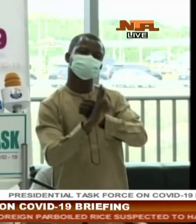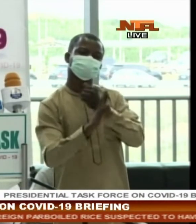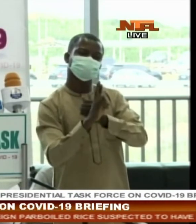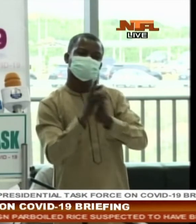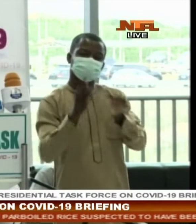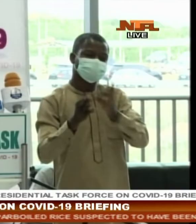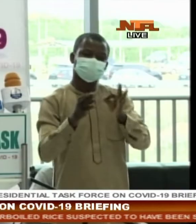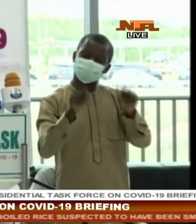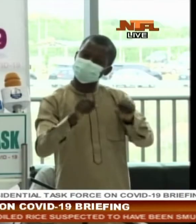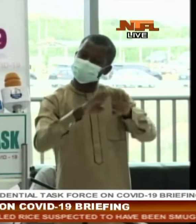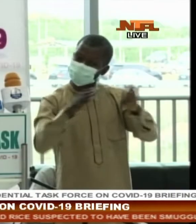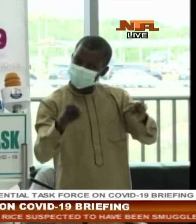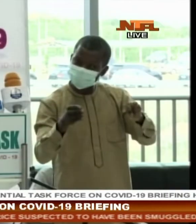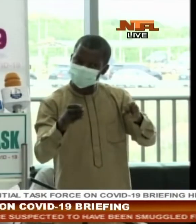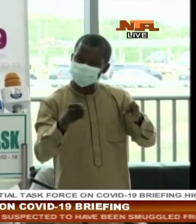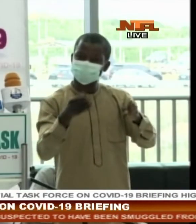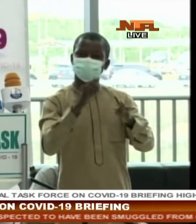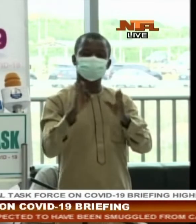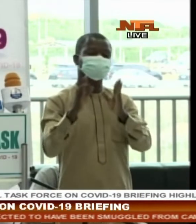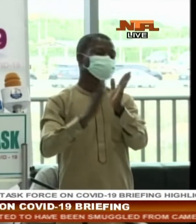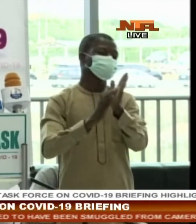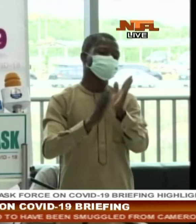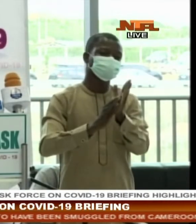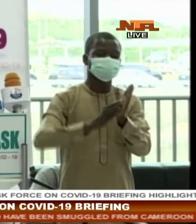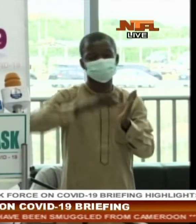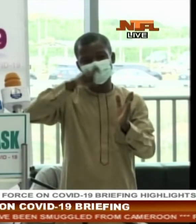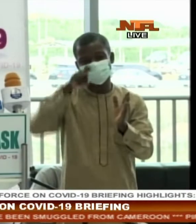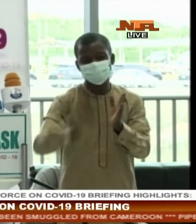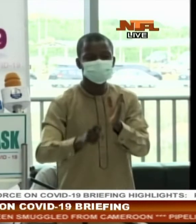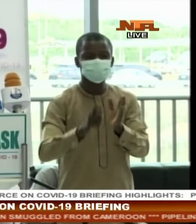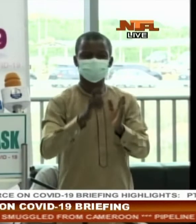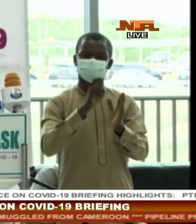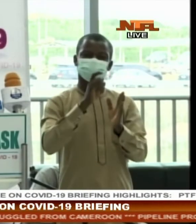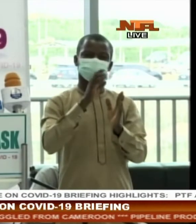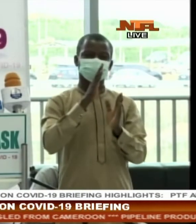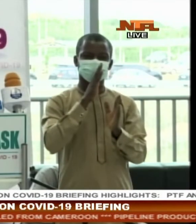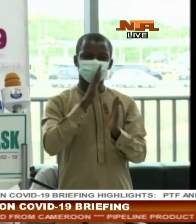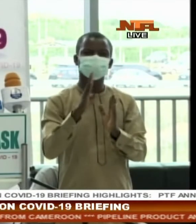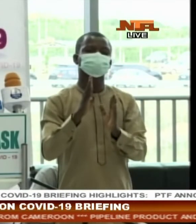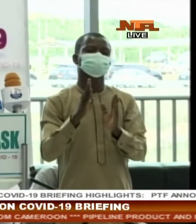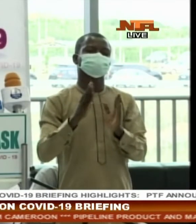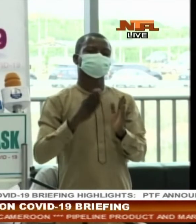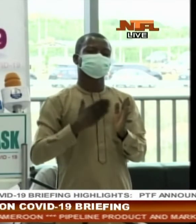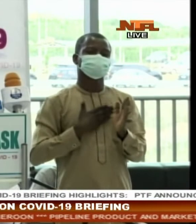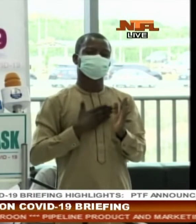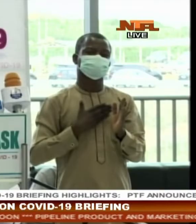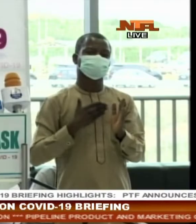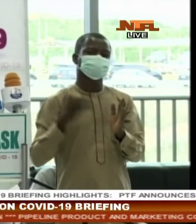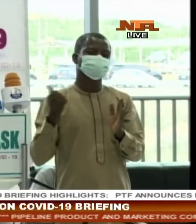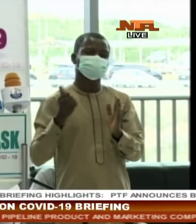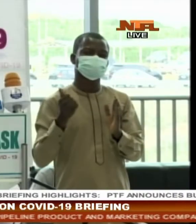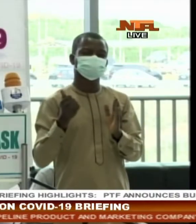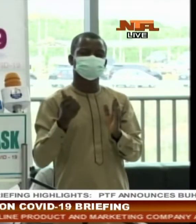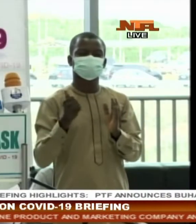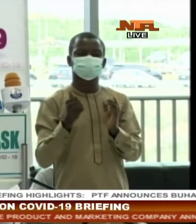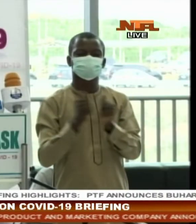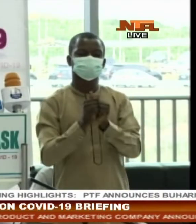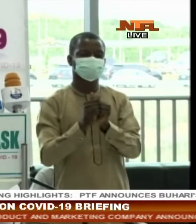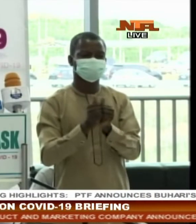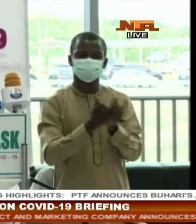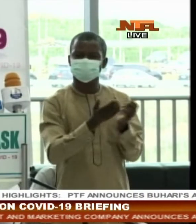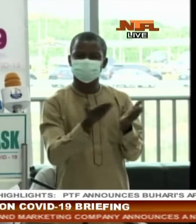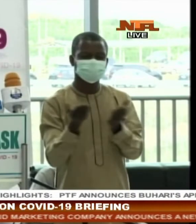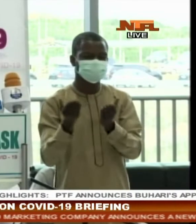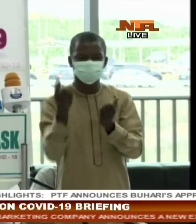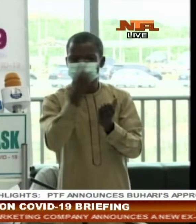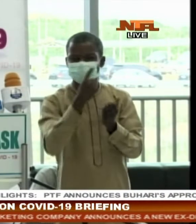be opening of schools, it must be staged and preferably carried out in phases to ensure that